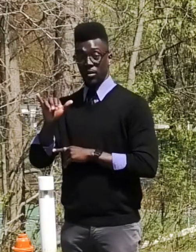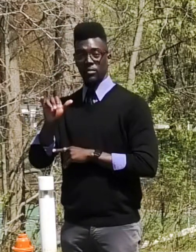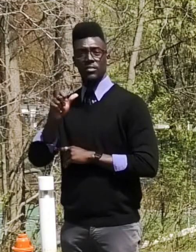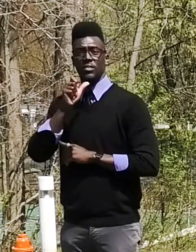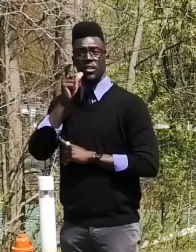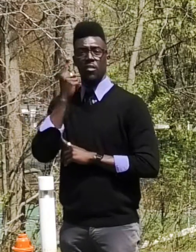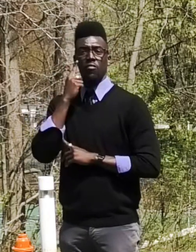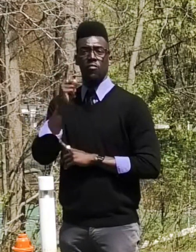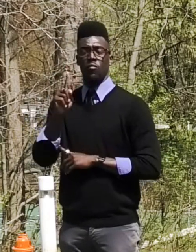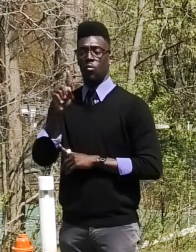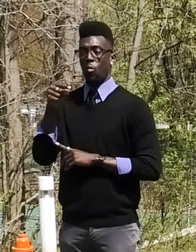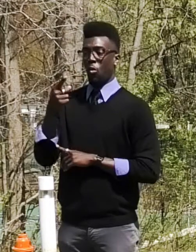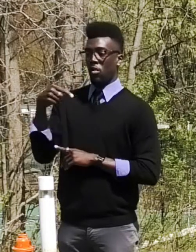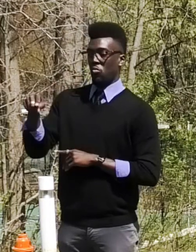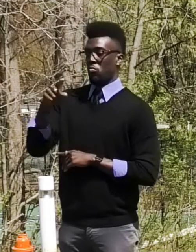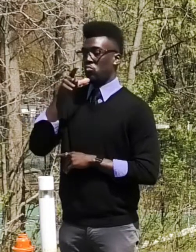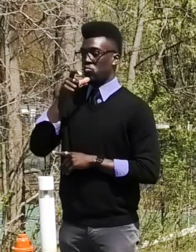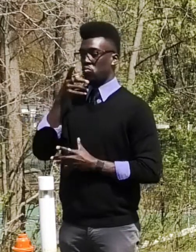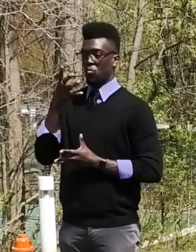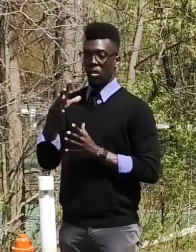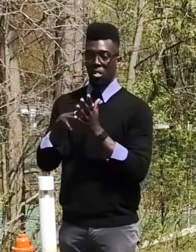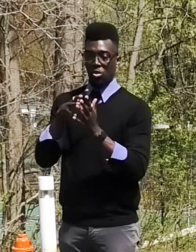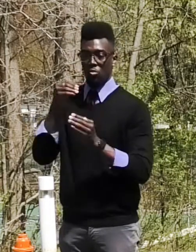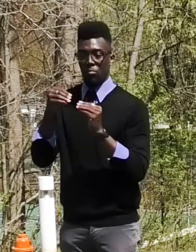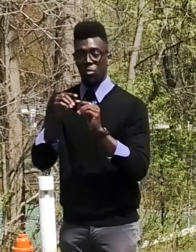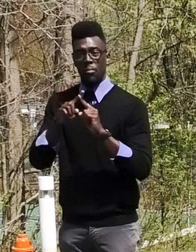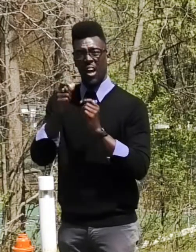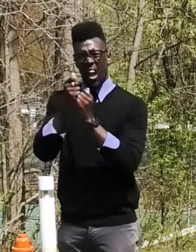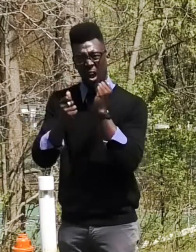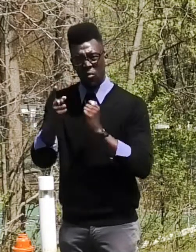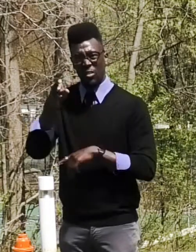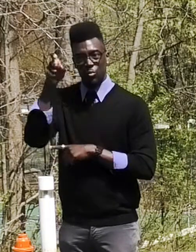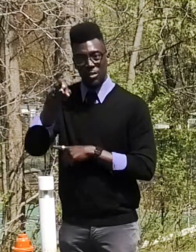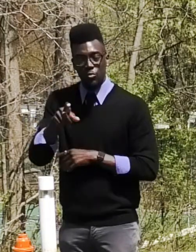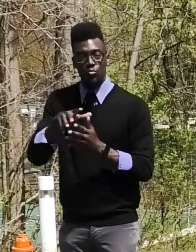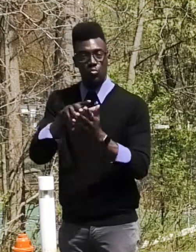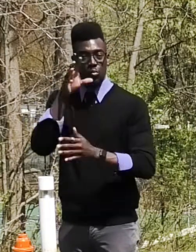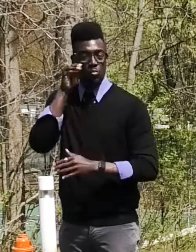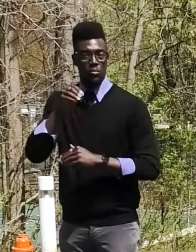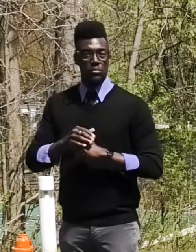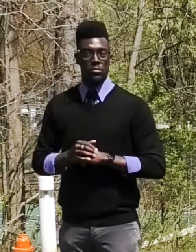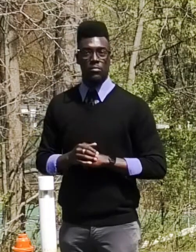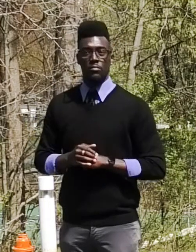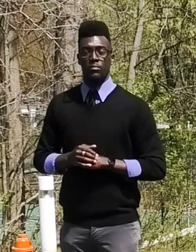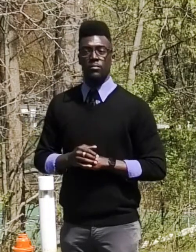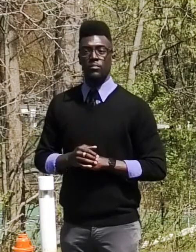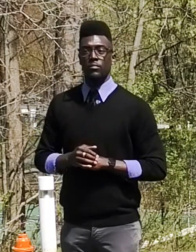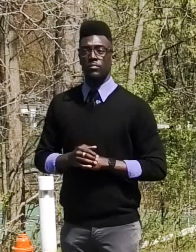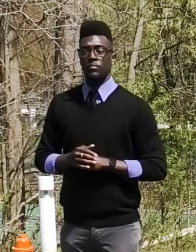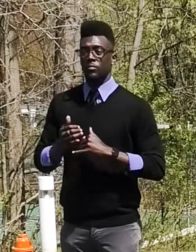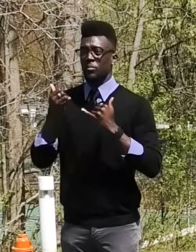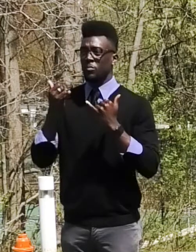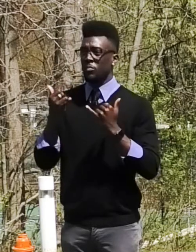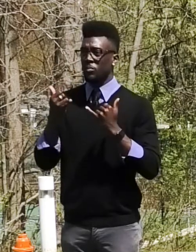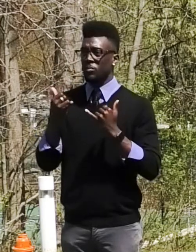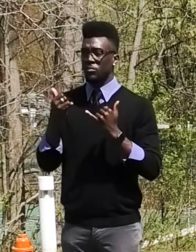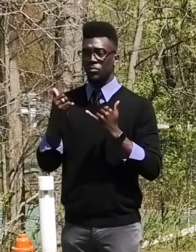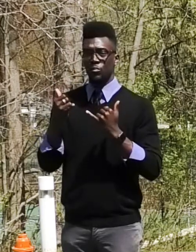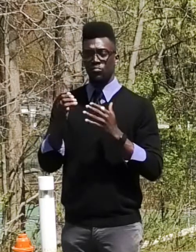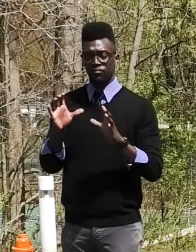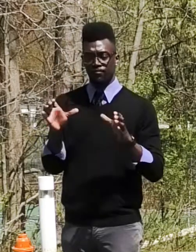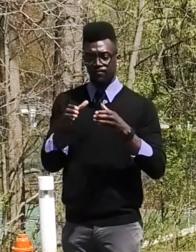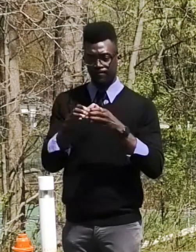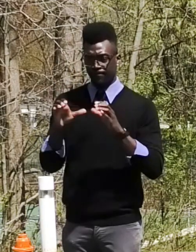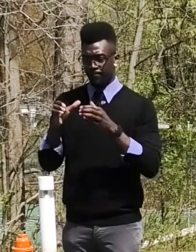those who are interested in learning about it, but for everyone who needs to learn about it. And as we're currently putting together our